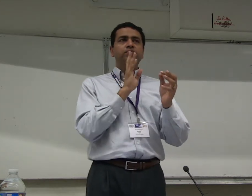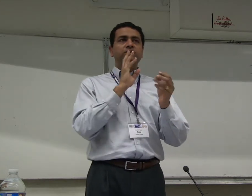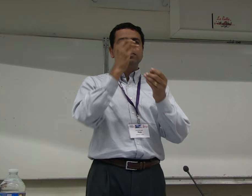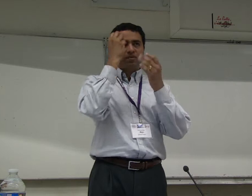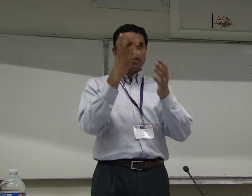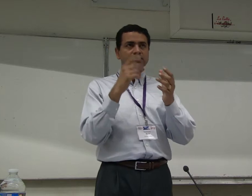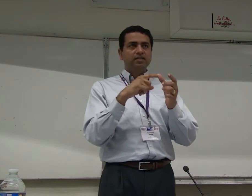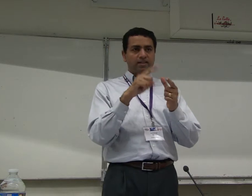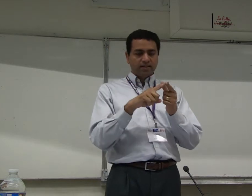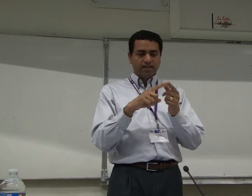And then